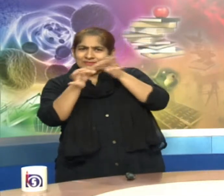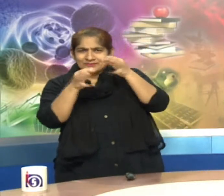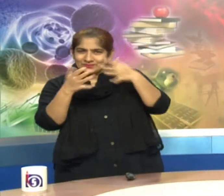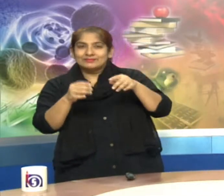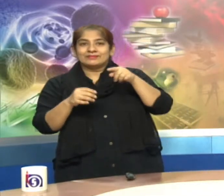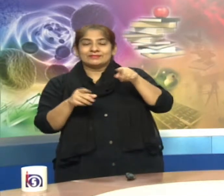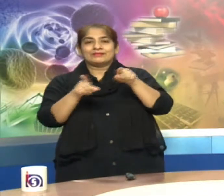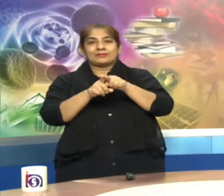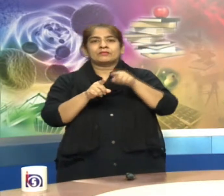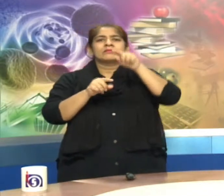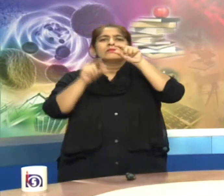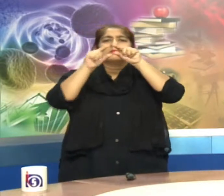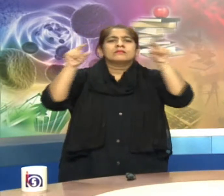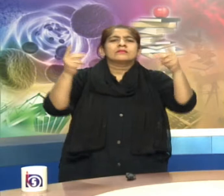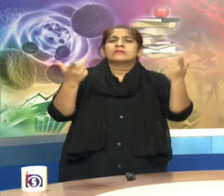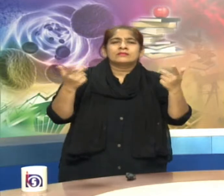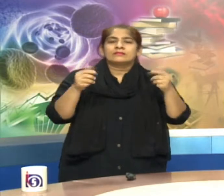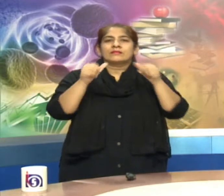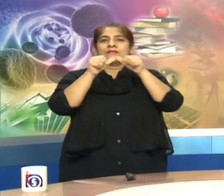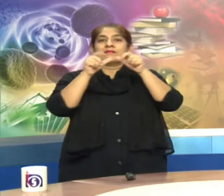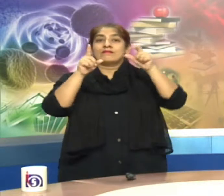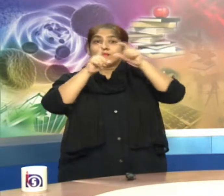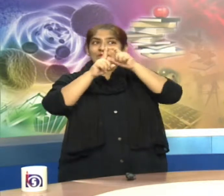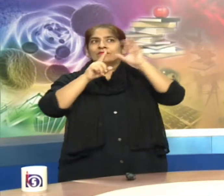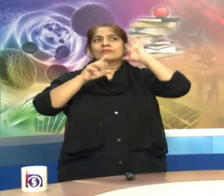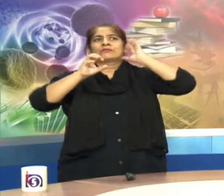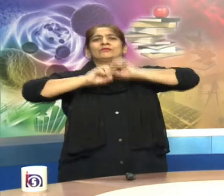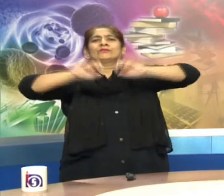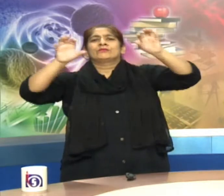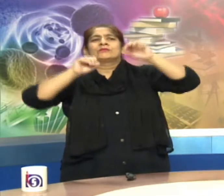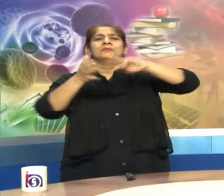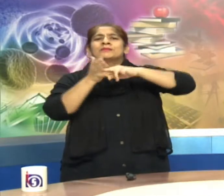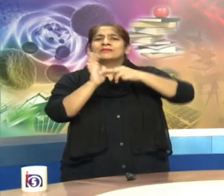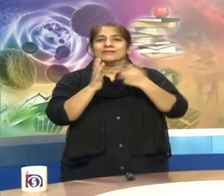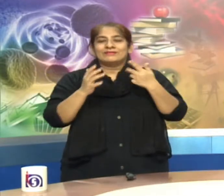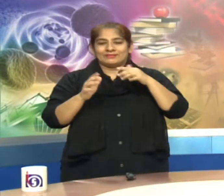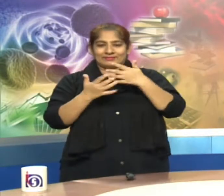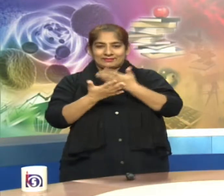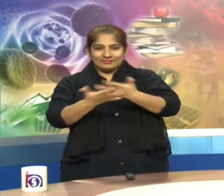Difficult words. Now the first word is advertising.